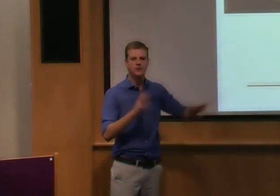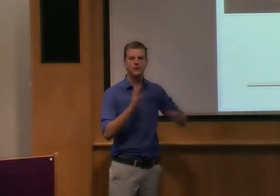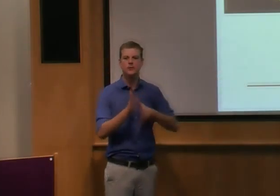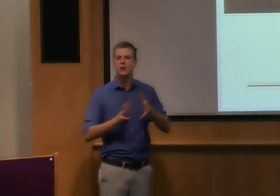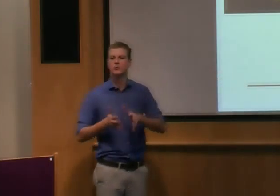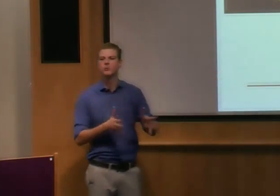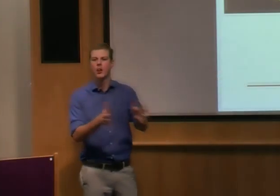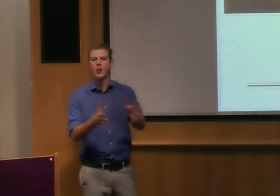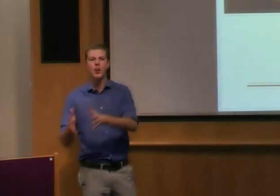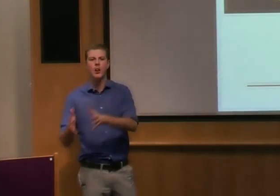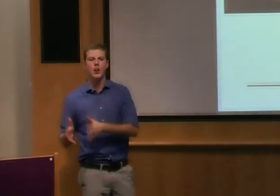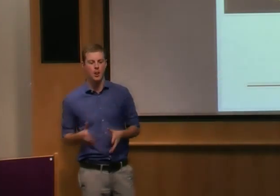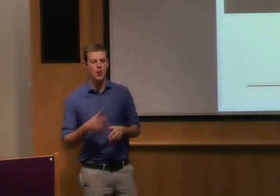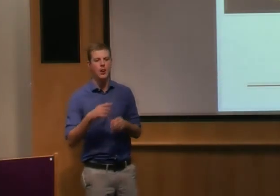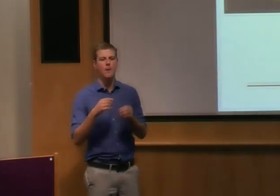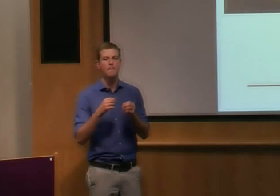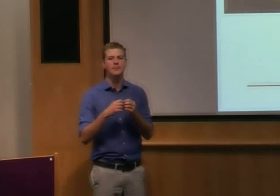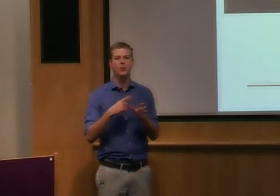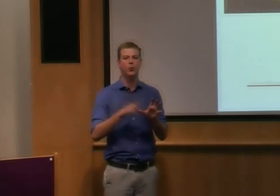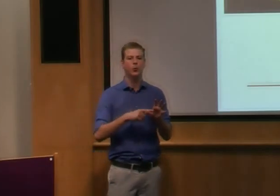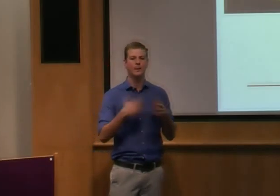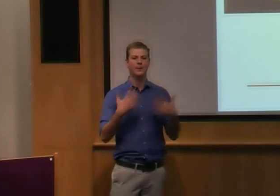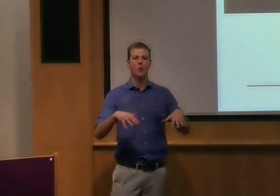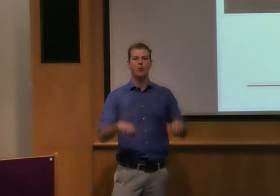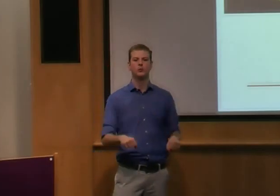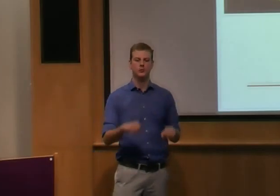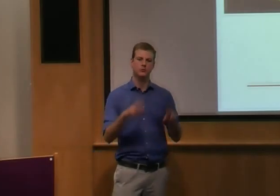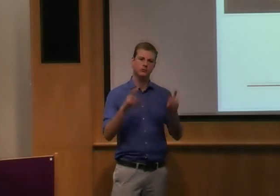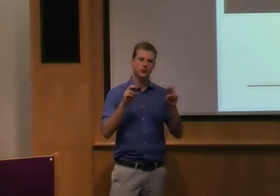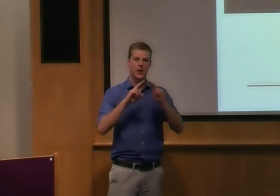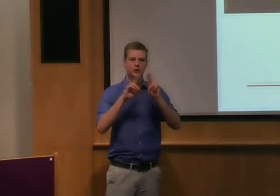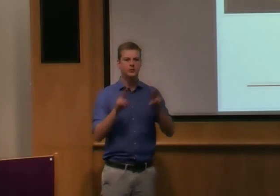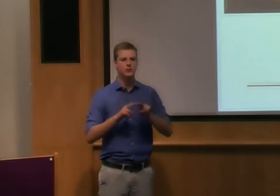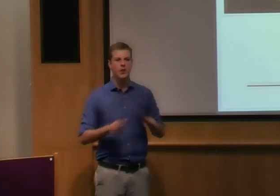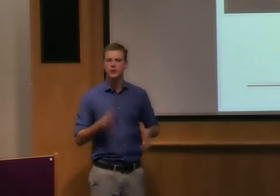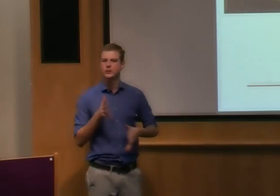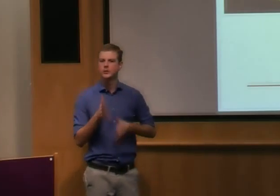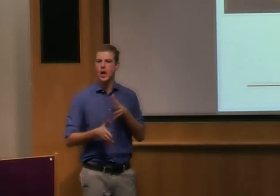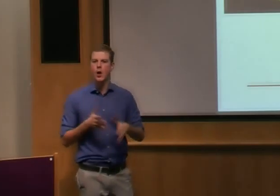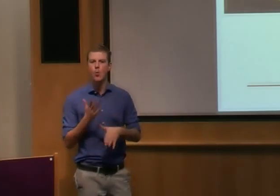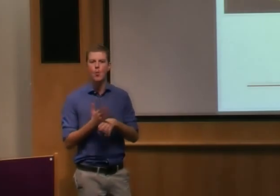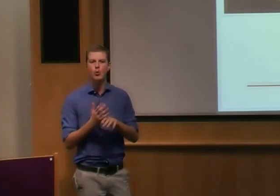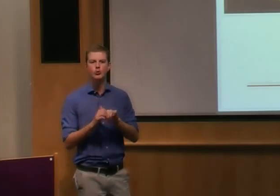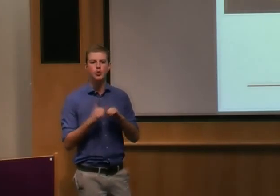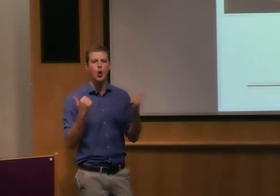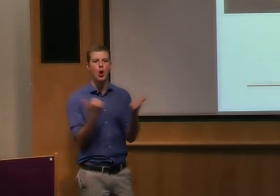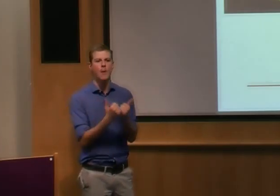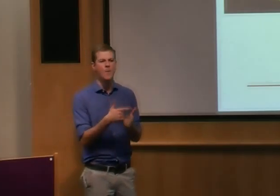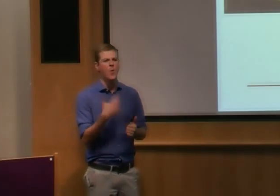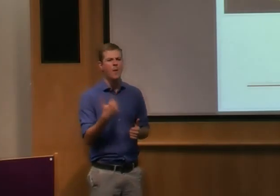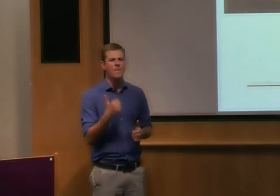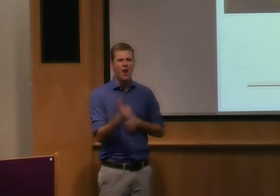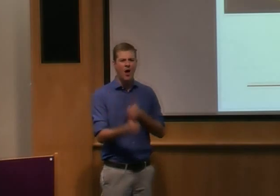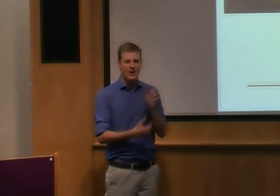UK representatives. This was Sign Circle, which the BDO Youth had an international sign